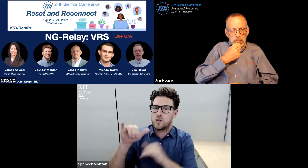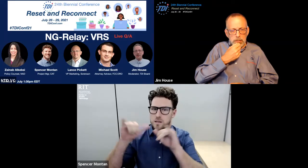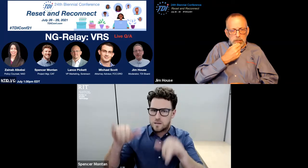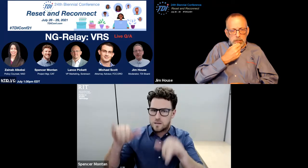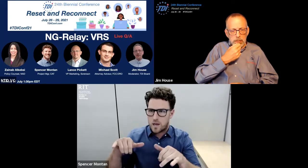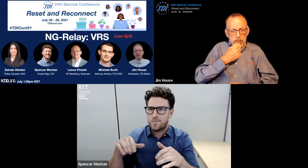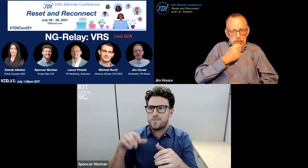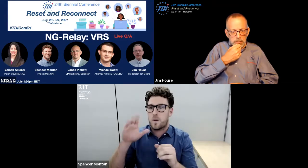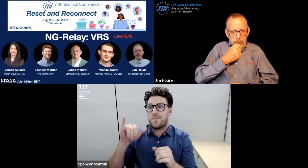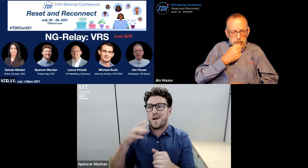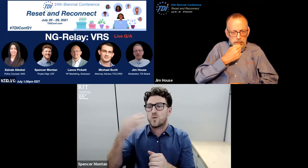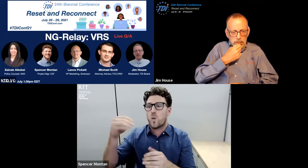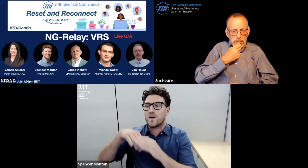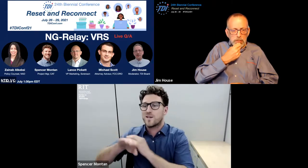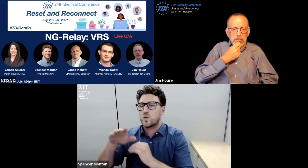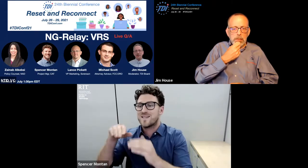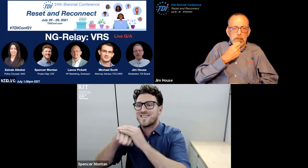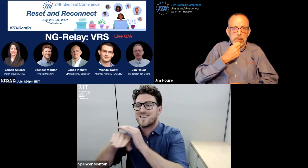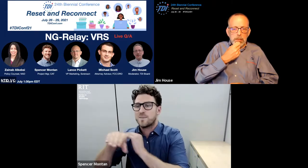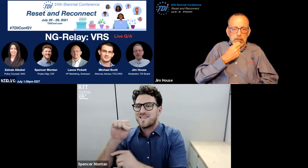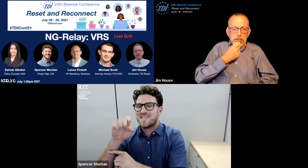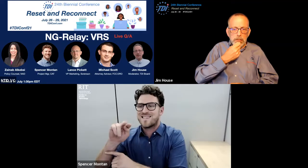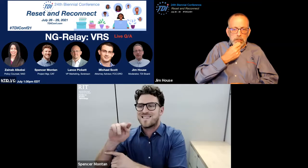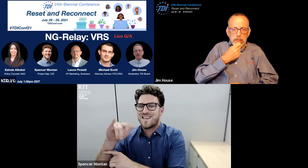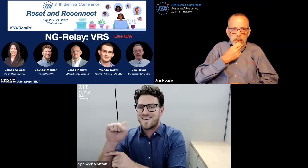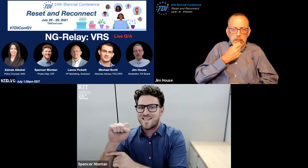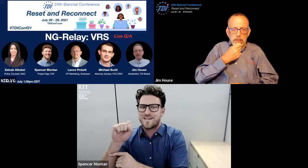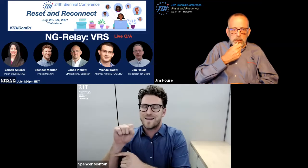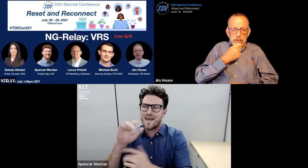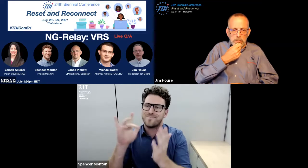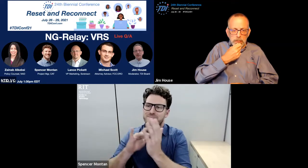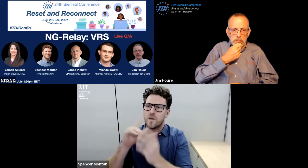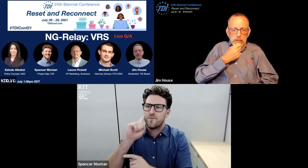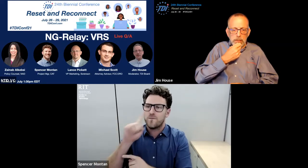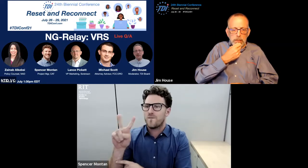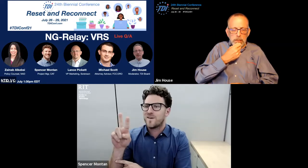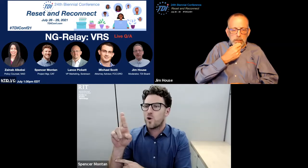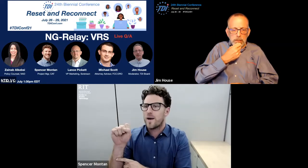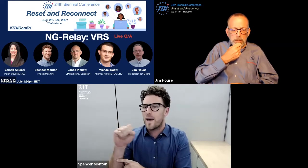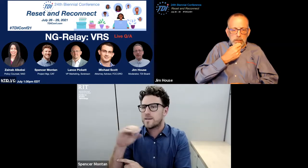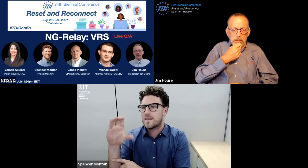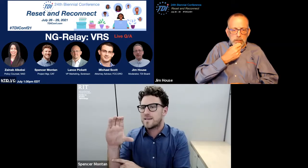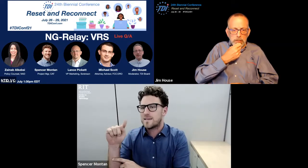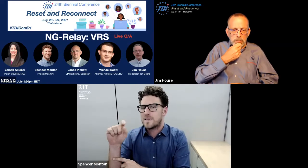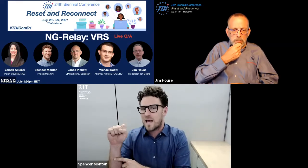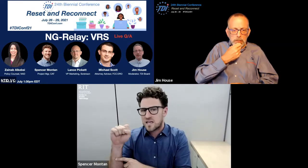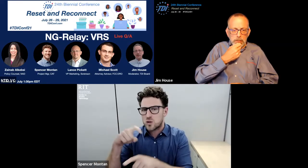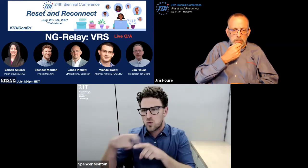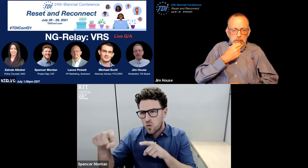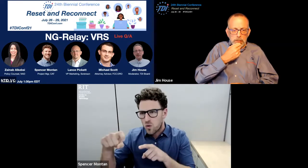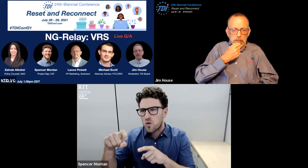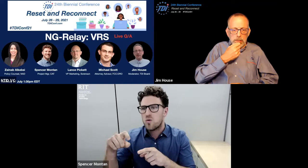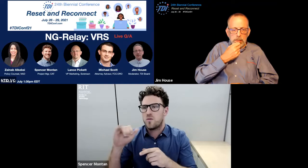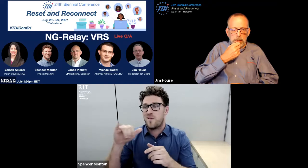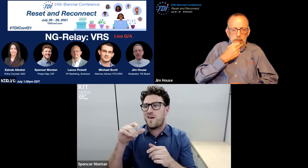integrates with your dialer system. So by going into accessibility settings, you can turn, like